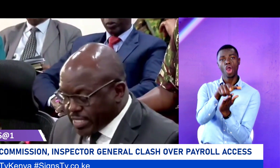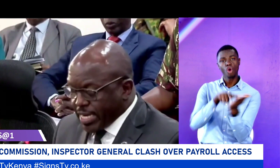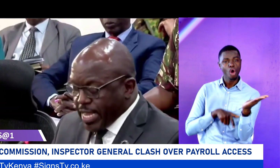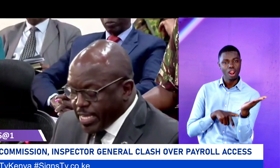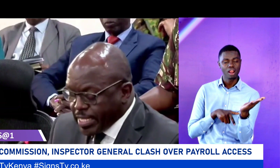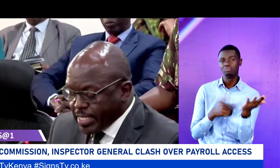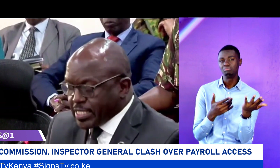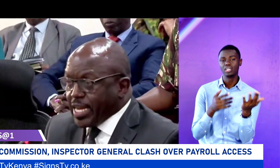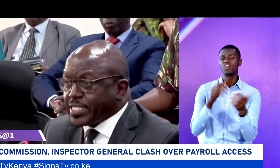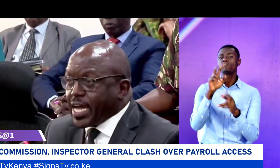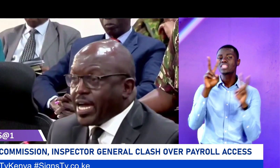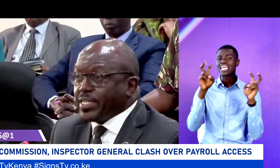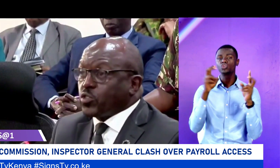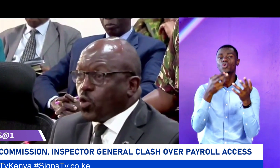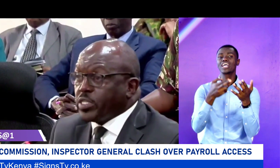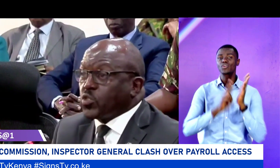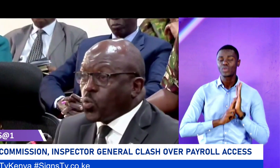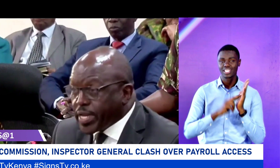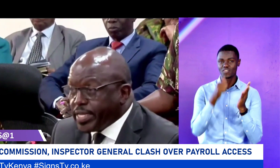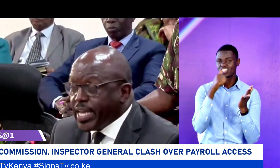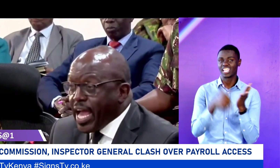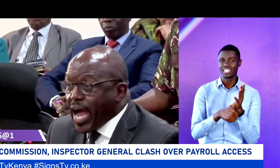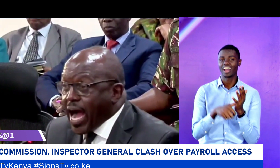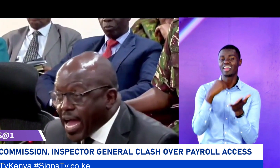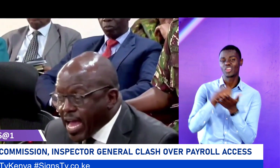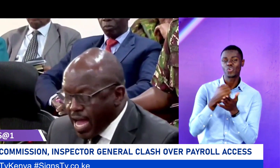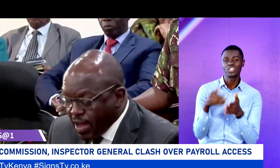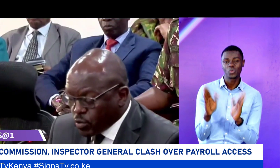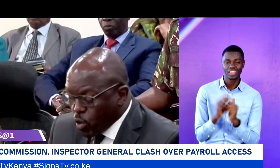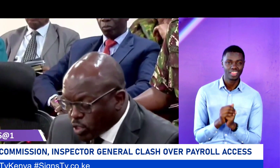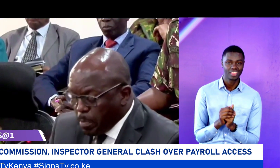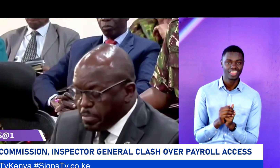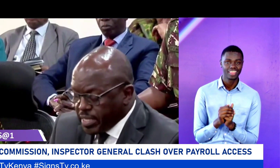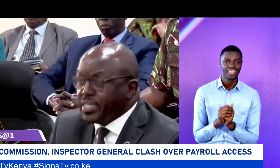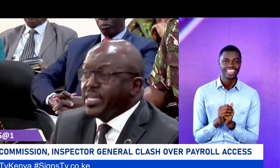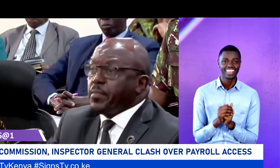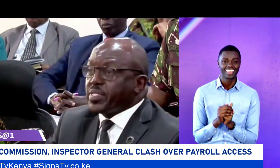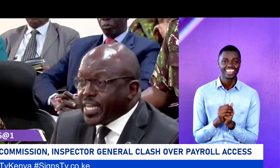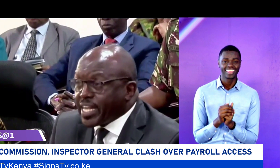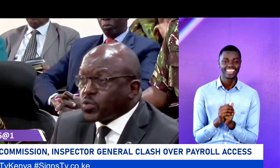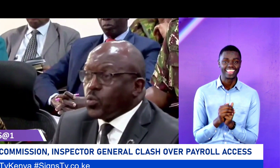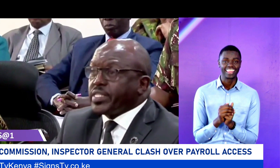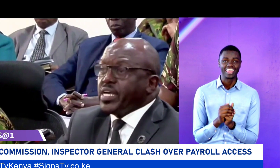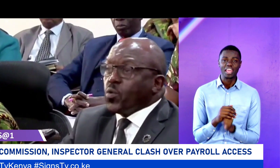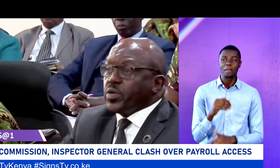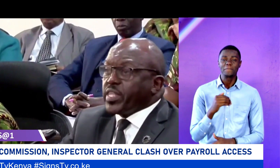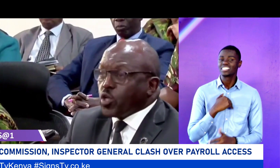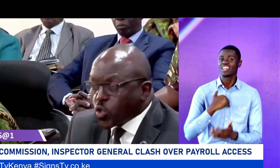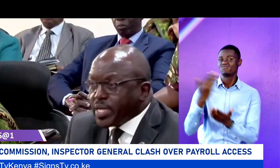requested in this letter and this audit query, I have not been presented with the documents